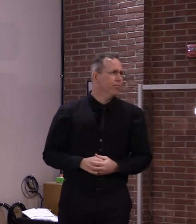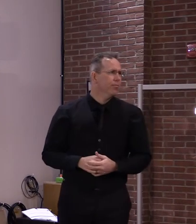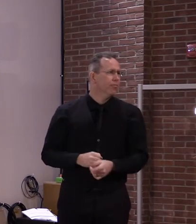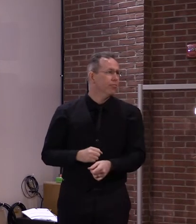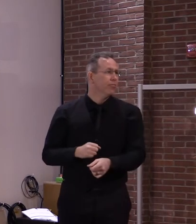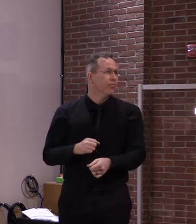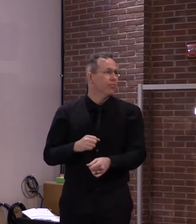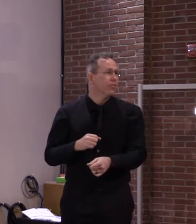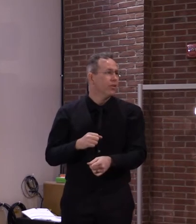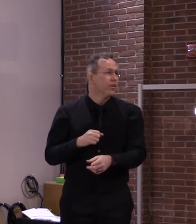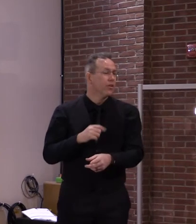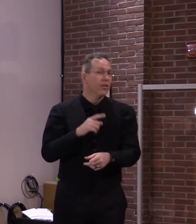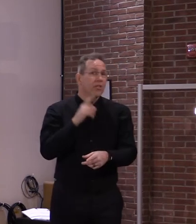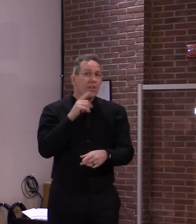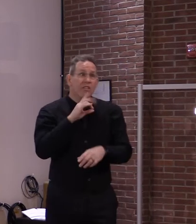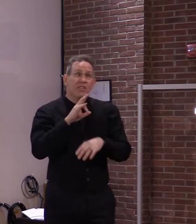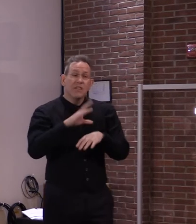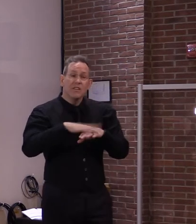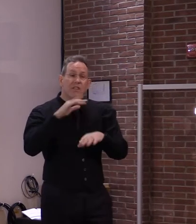eric i'll make one exception are they over 75